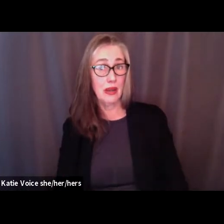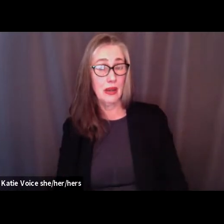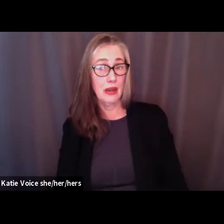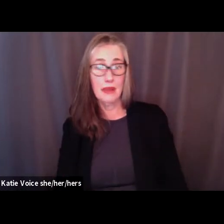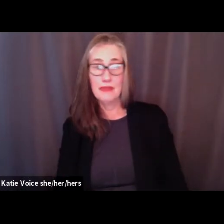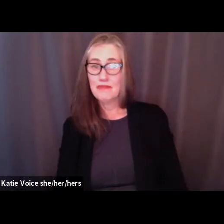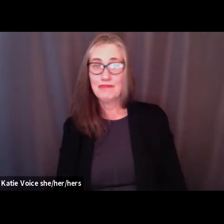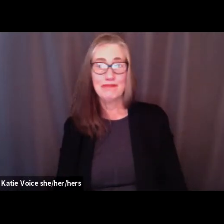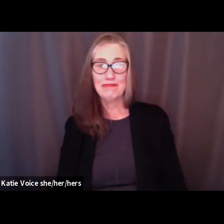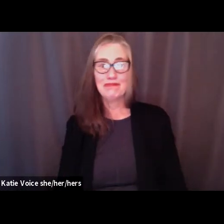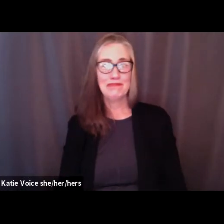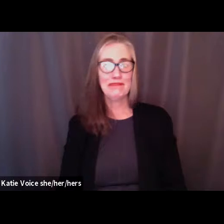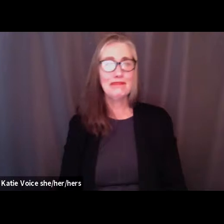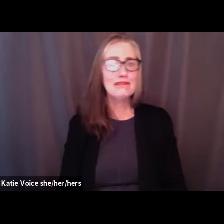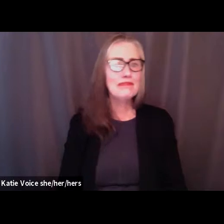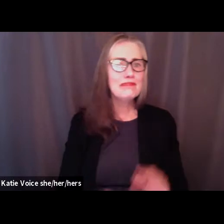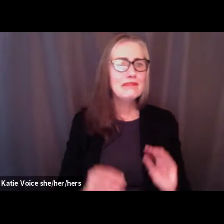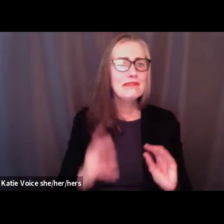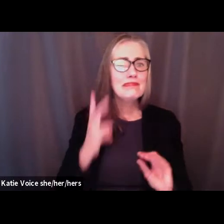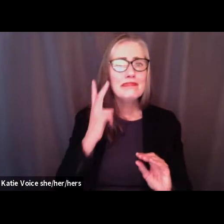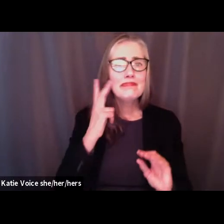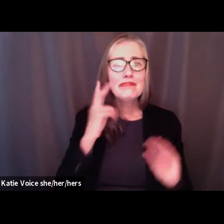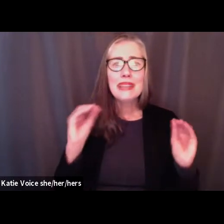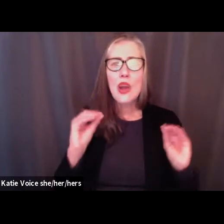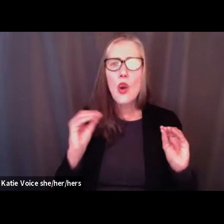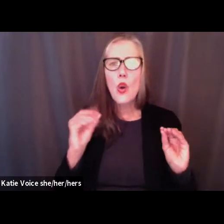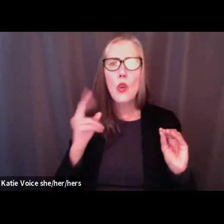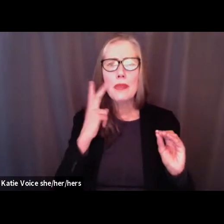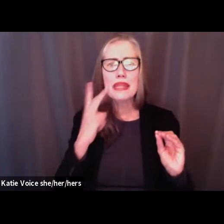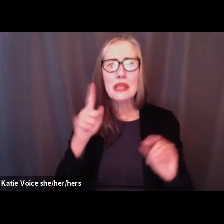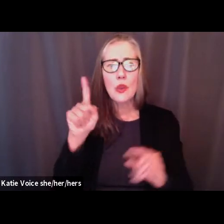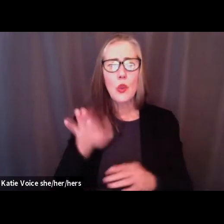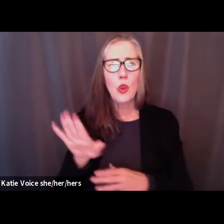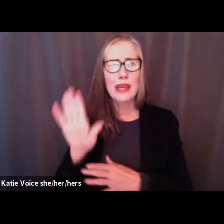Seeing none. Oh, I do have a hand.